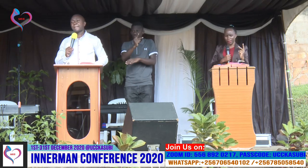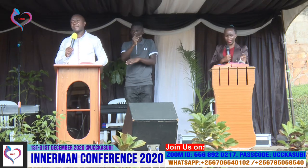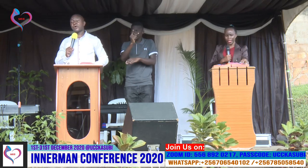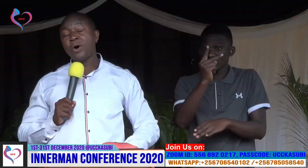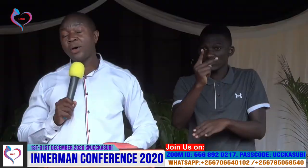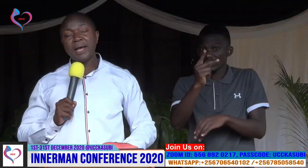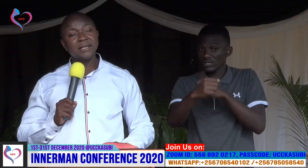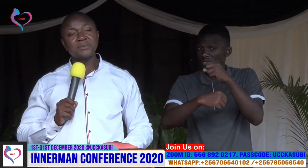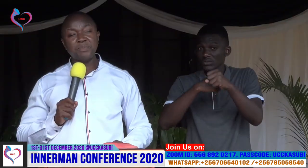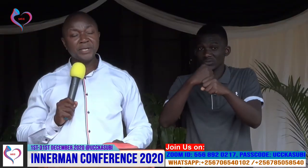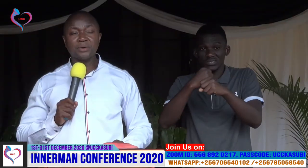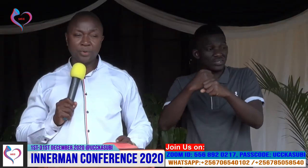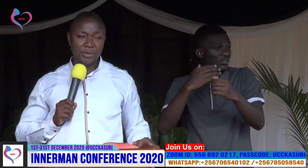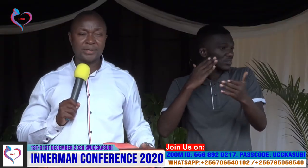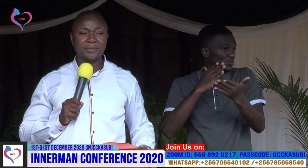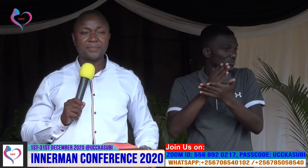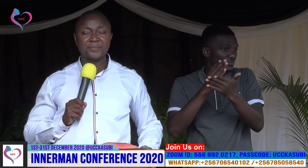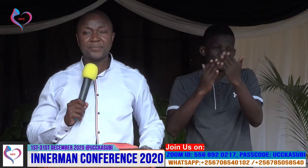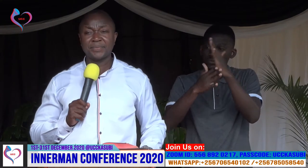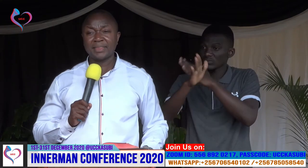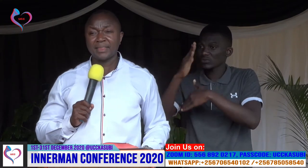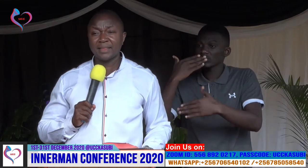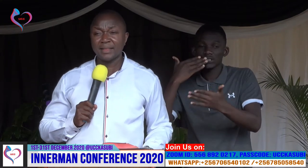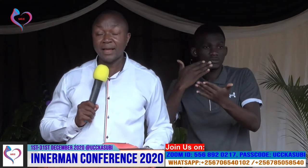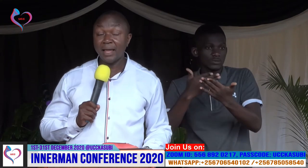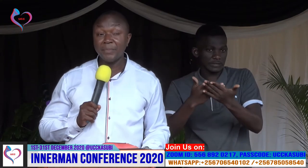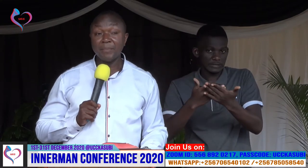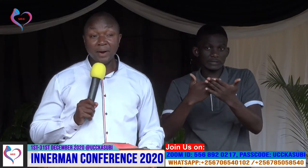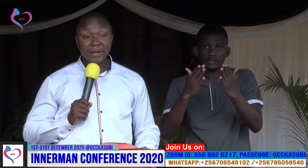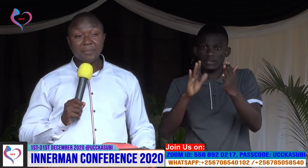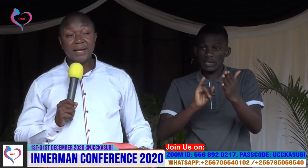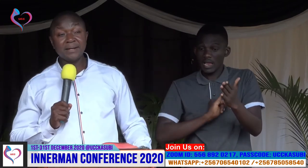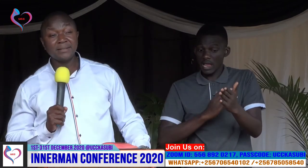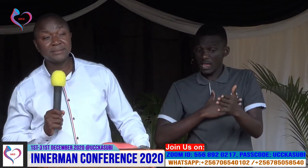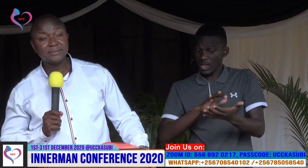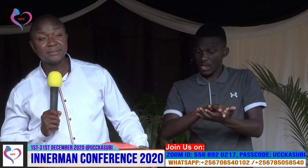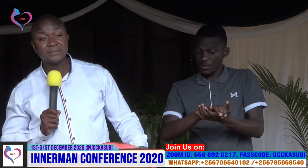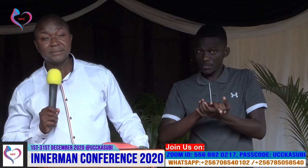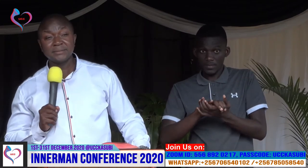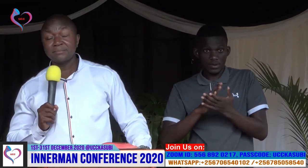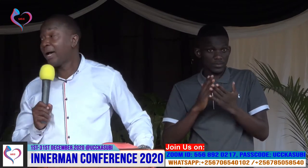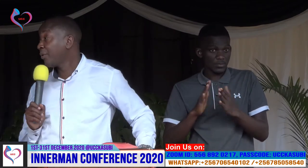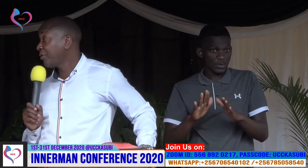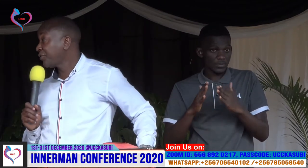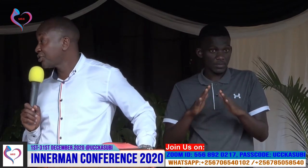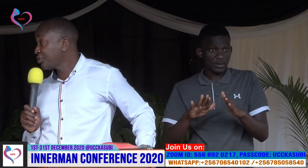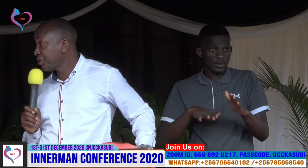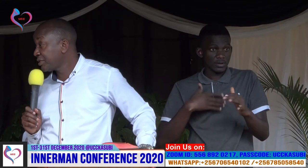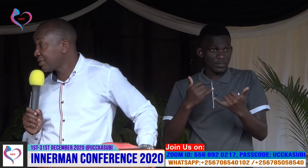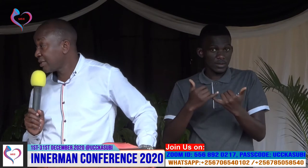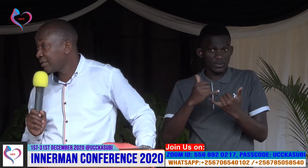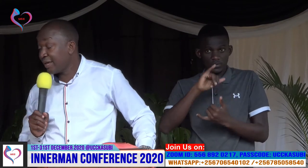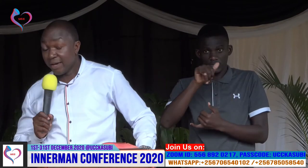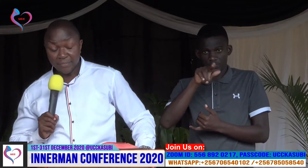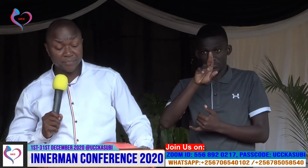years. God has been good. I am a married man. My wife is